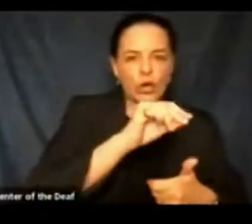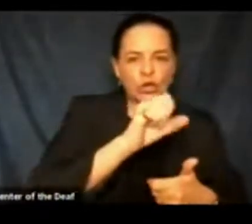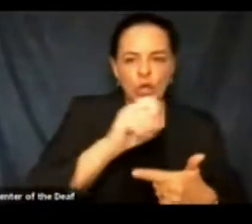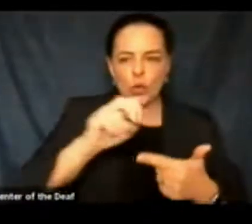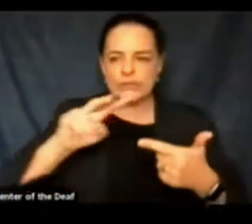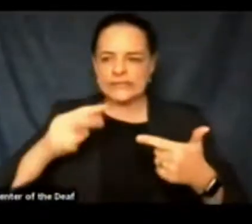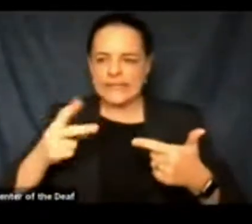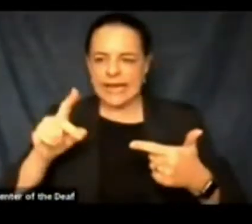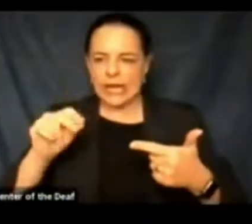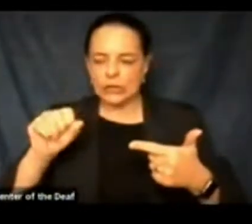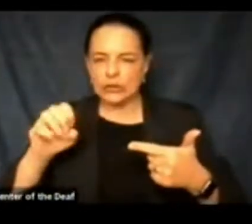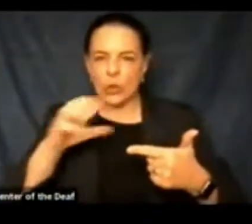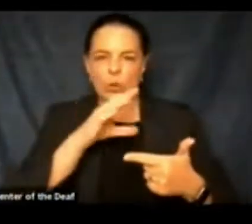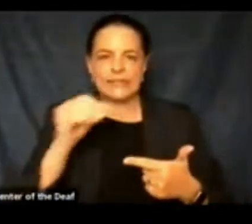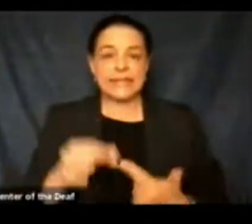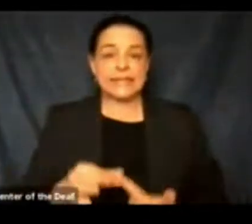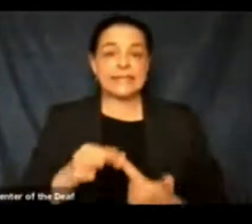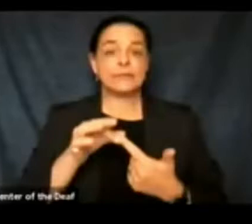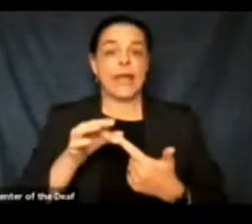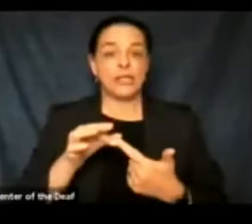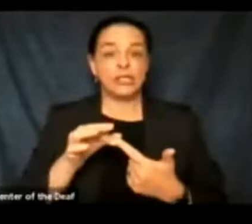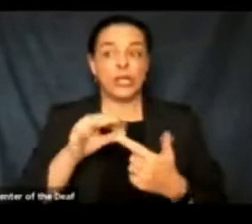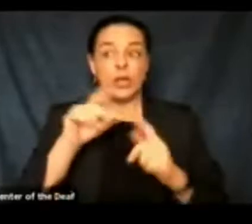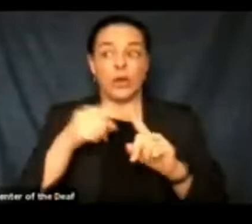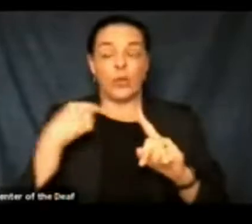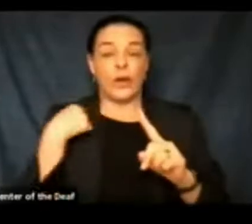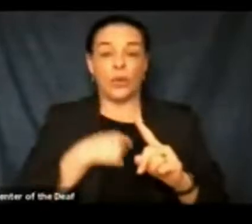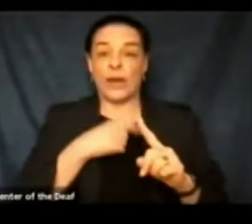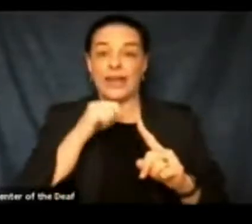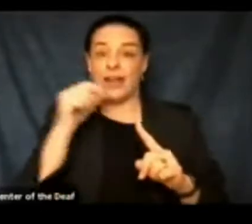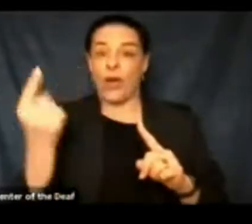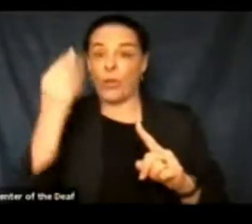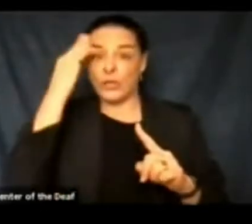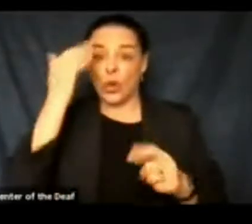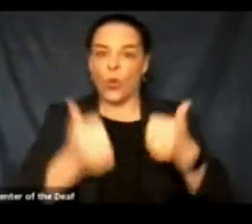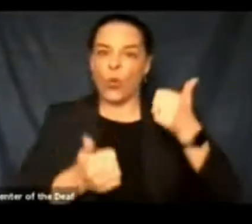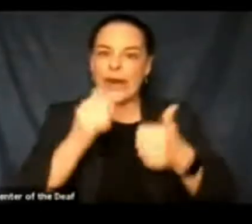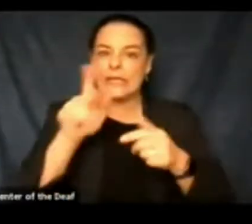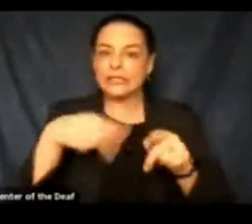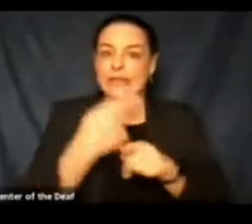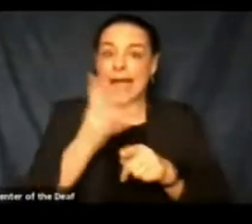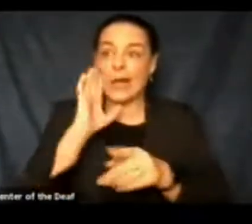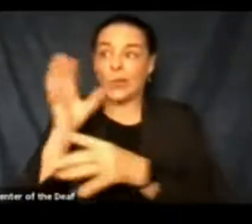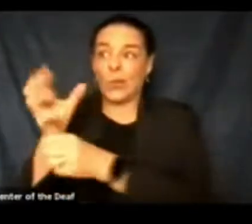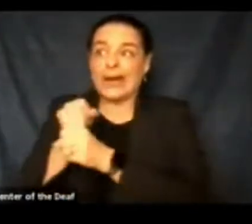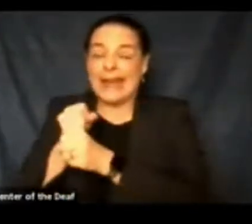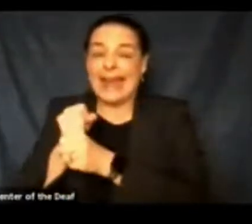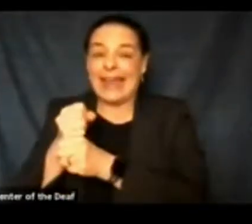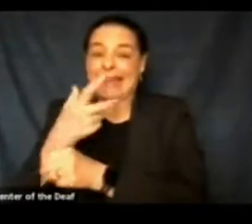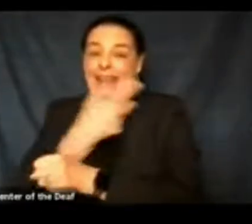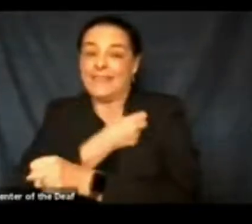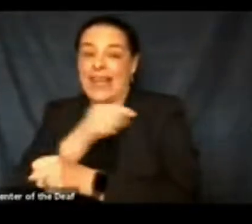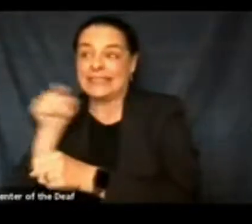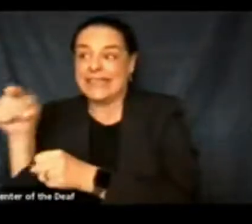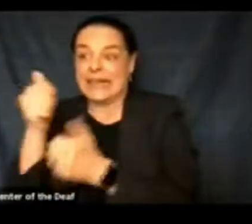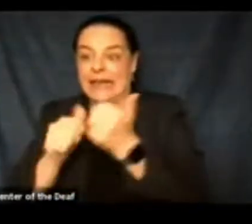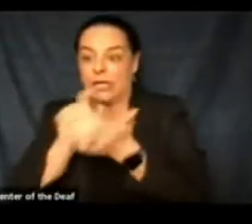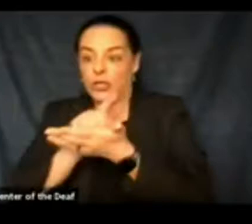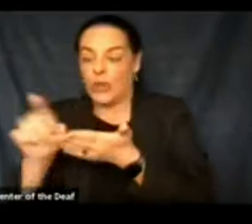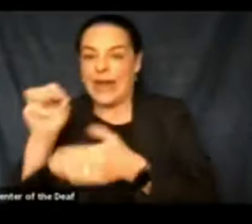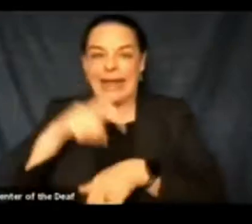doses, especially when we don't always know which type of vaccine we're getting from week to week and what the time frame is between